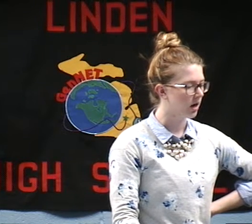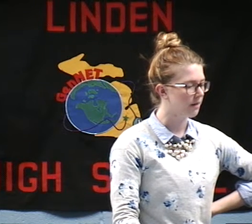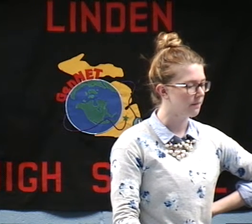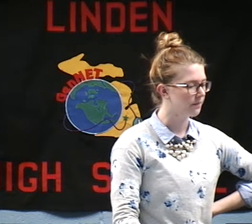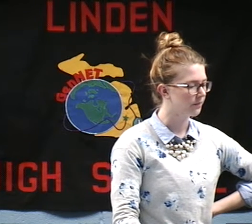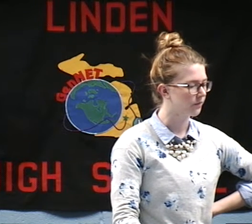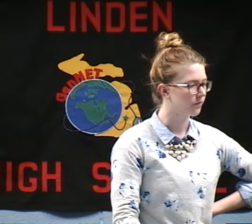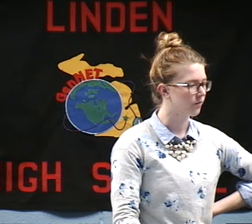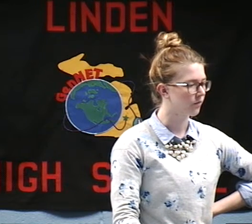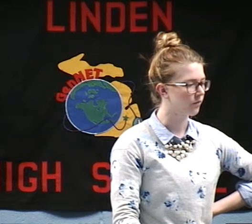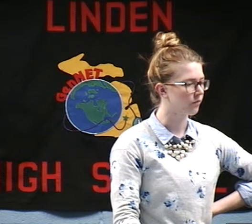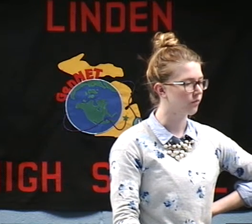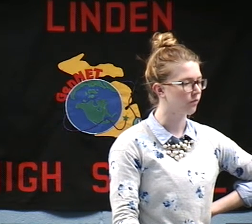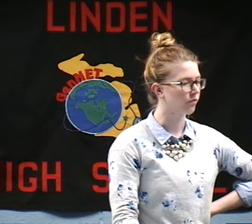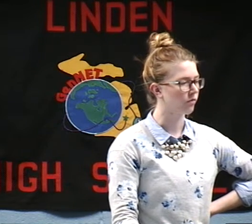Um,